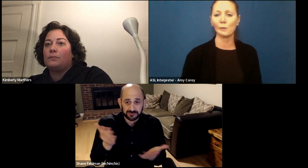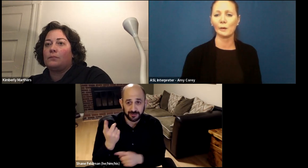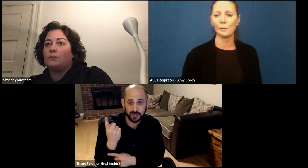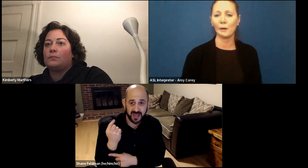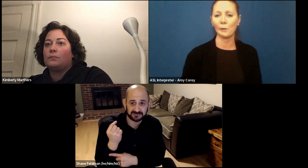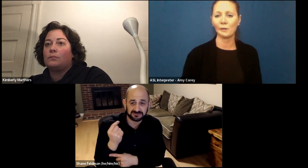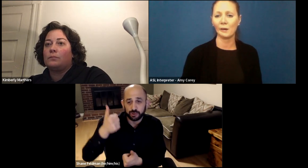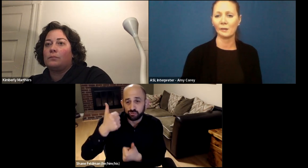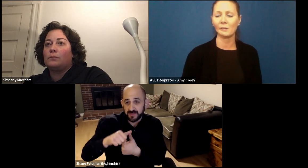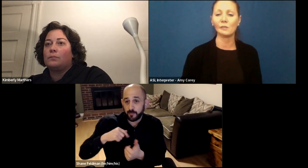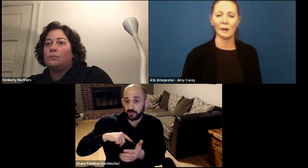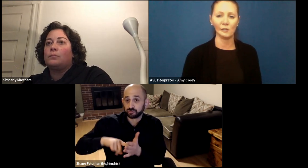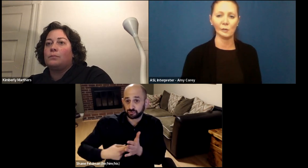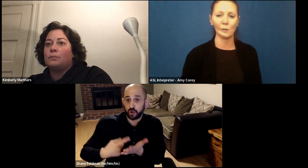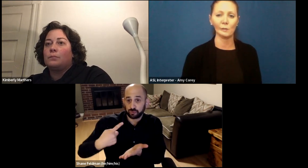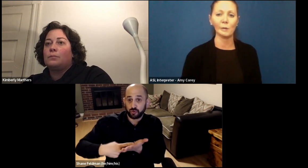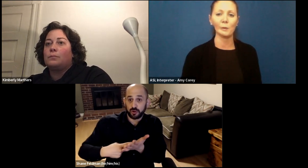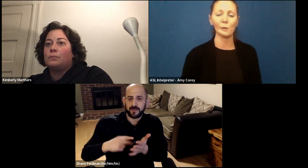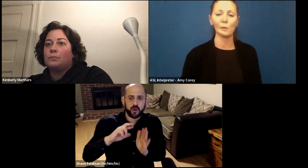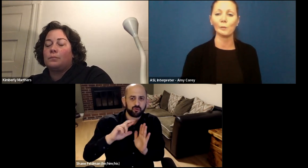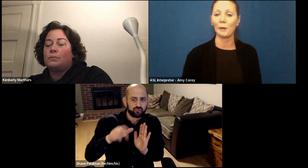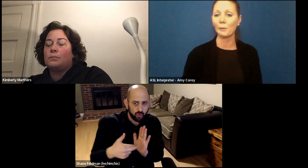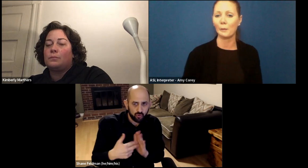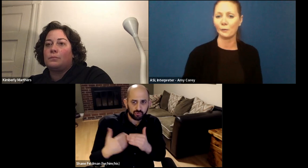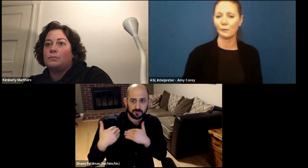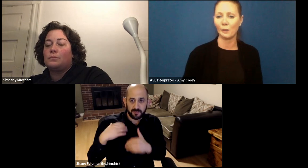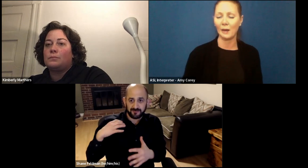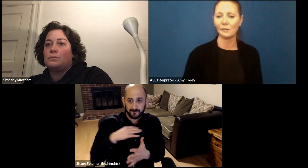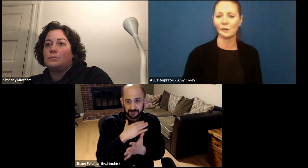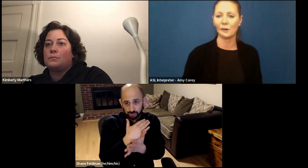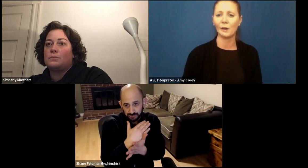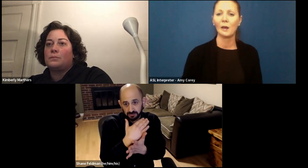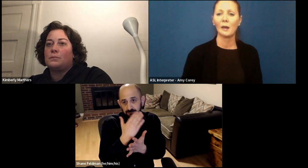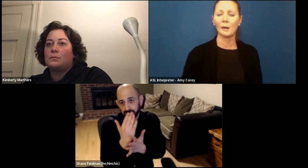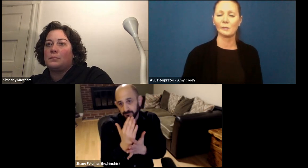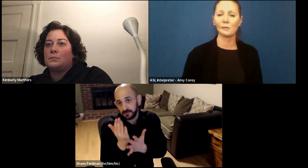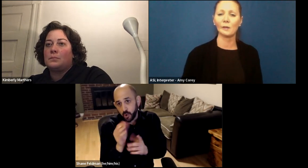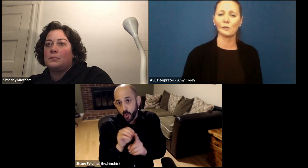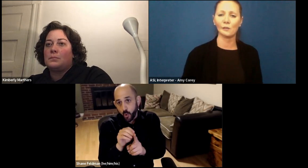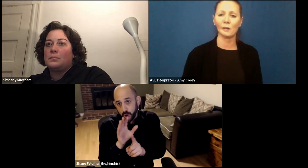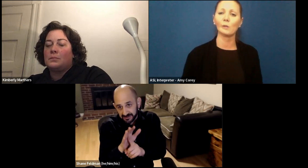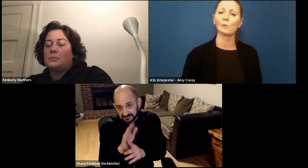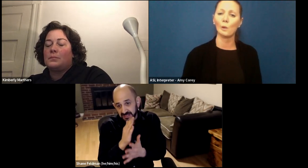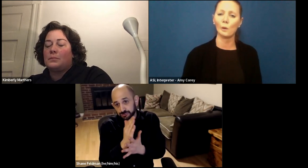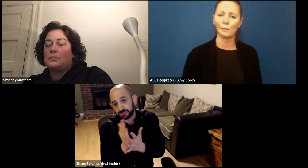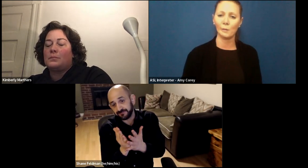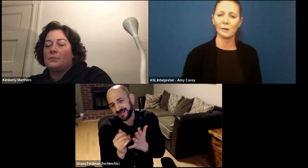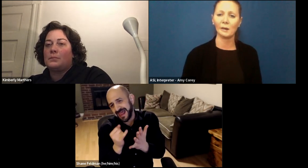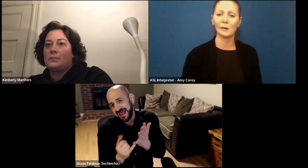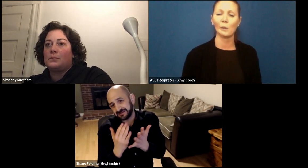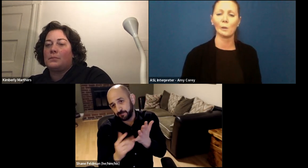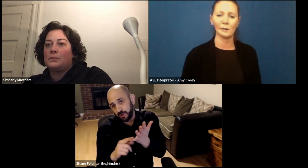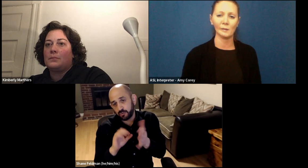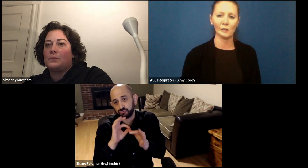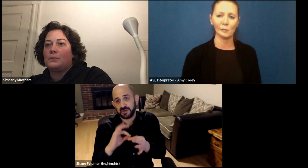are doing a prioritized strategy, whereas people who may remember from last year, it's understanding the role of the